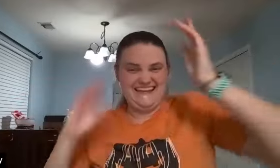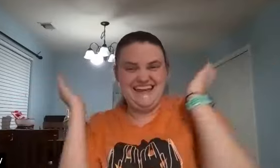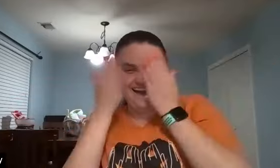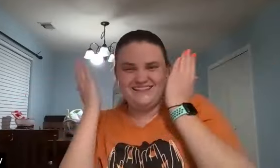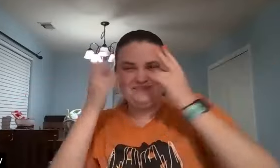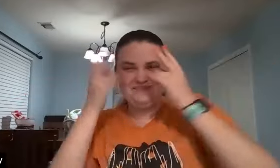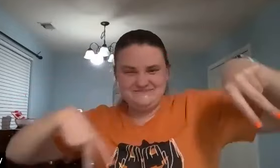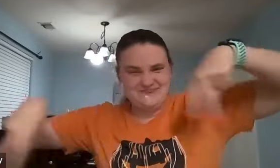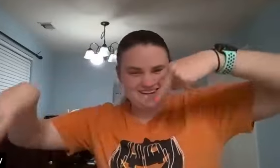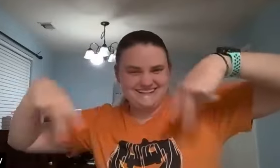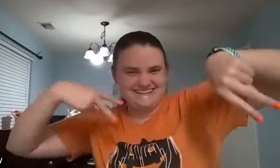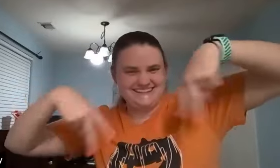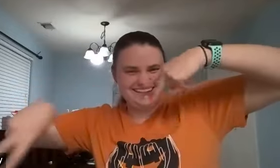Yeah, Halloween party.